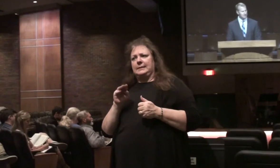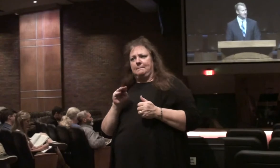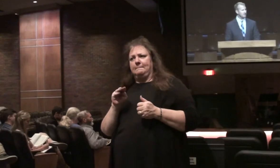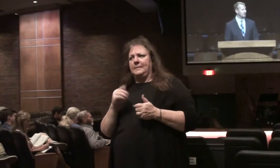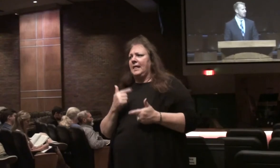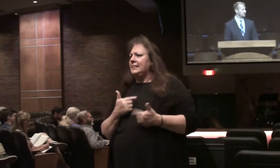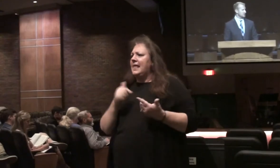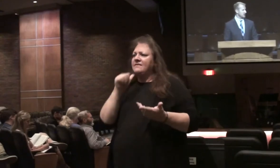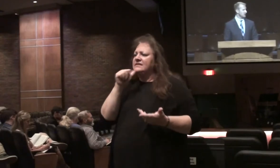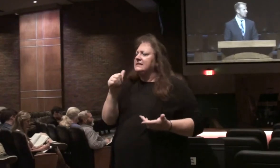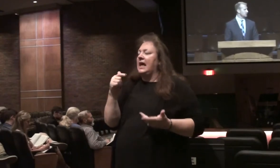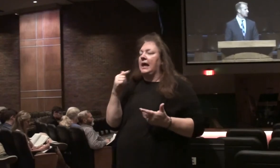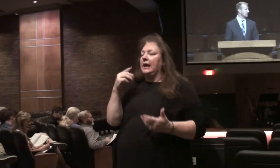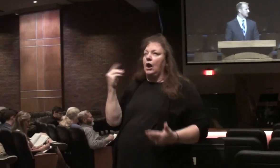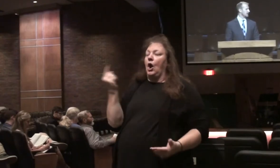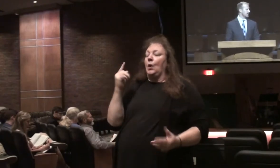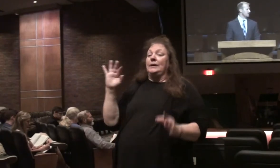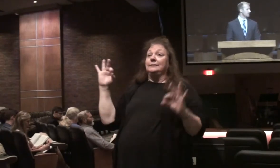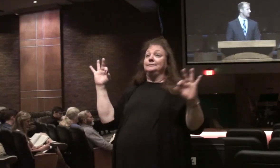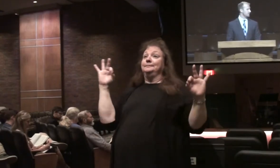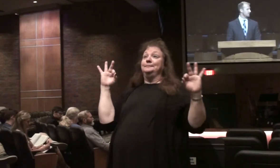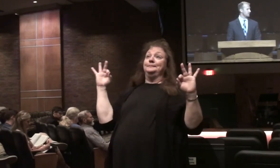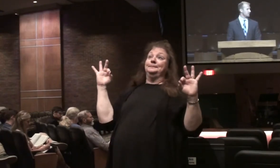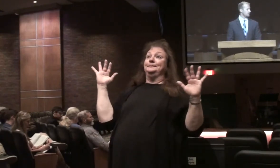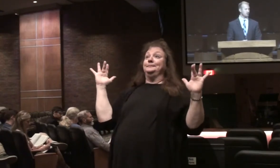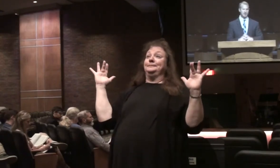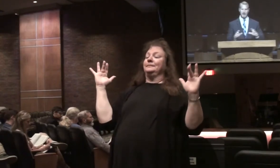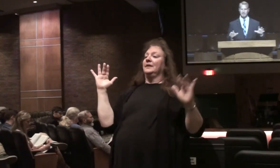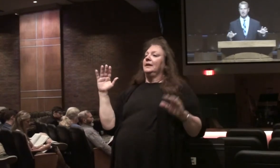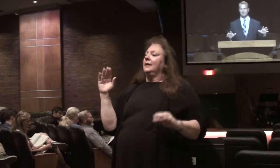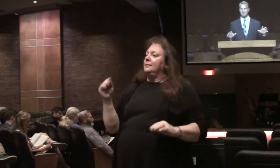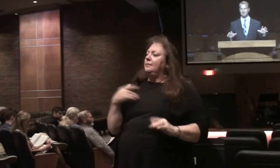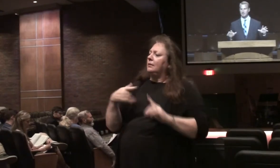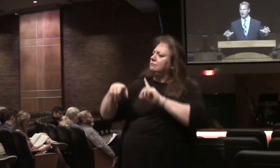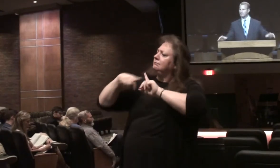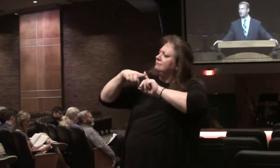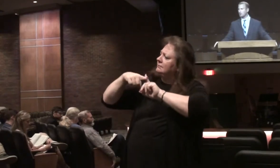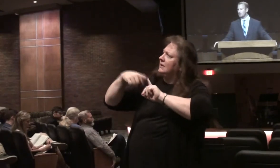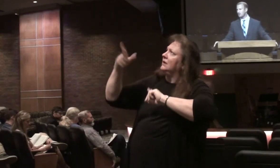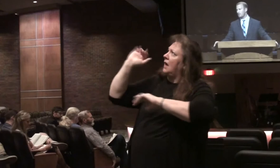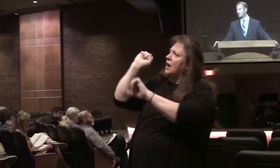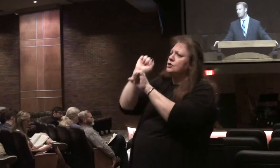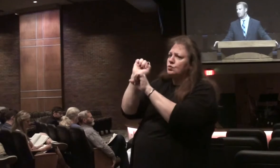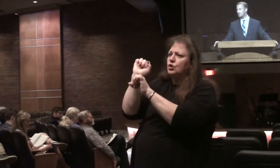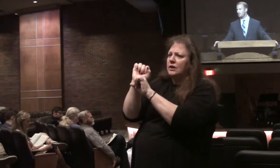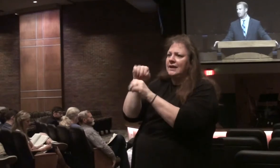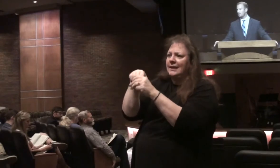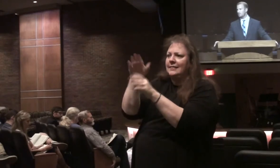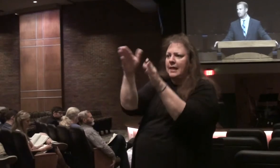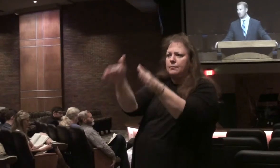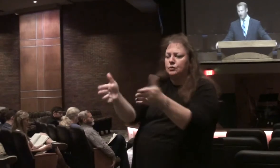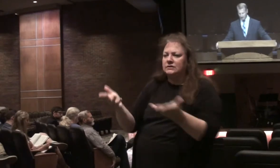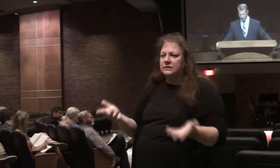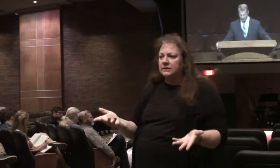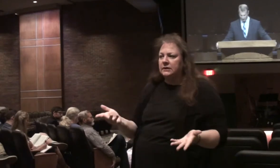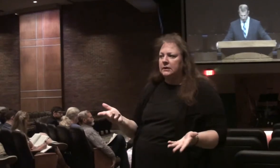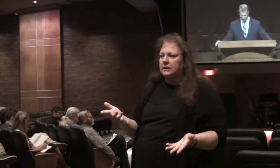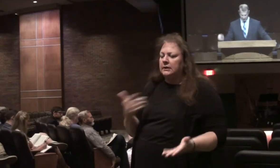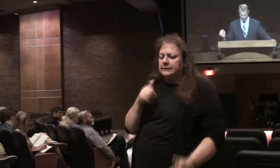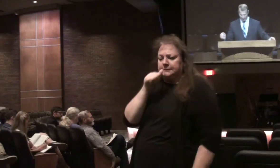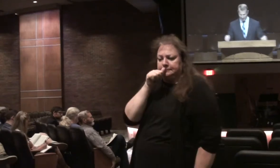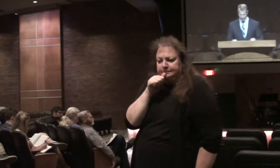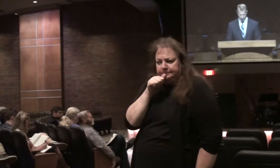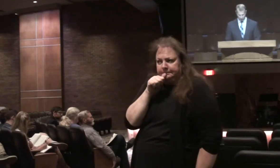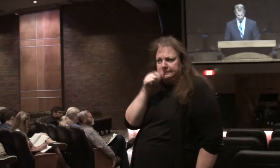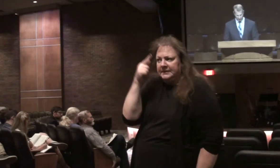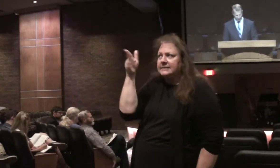will not be sunshine and roses all the time. But there's an optimism. God's at work in them. And why can you be patient with them?